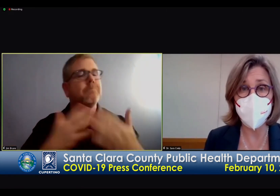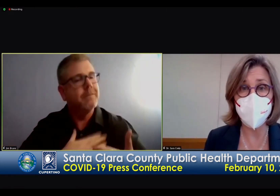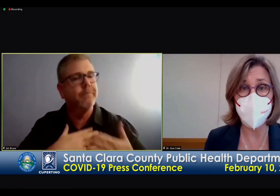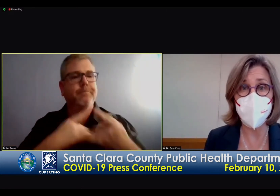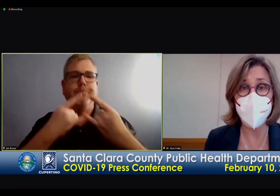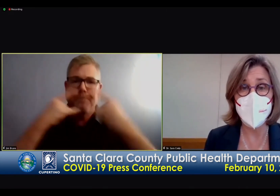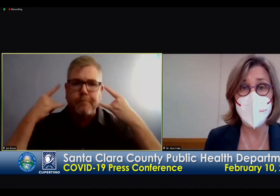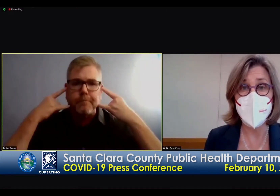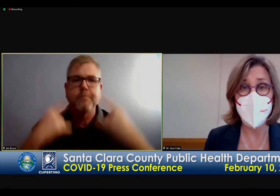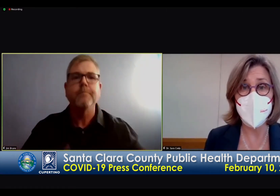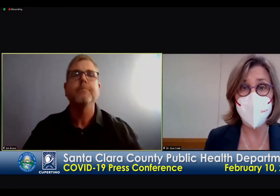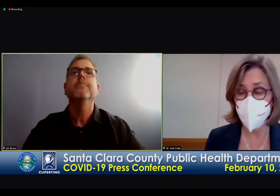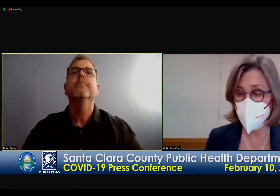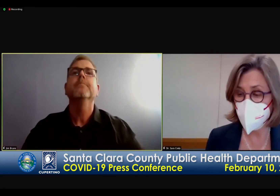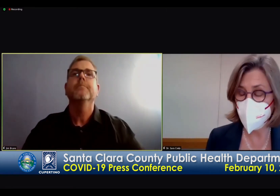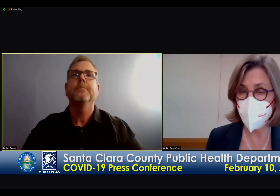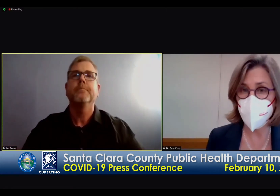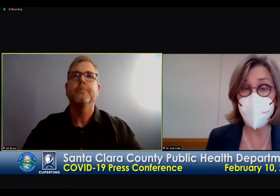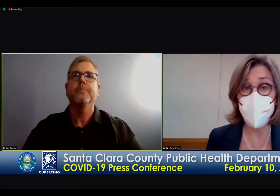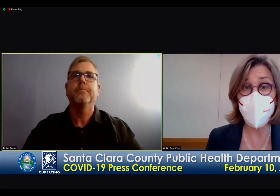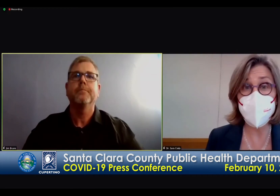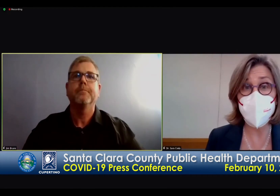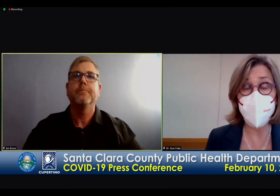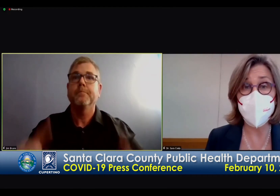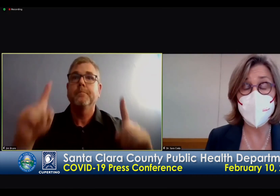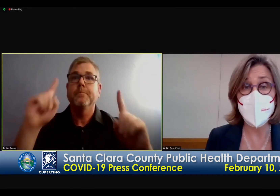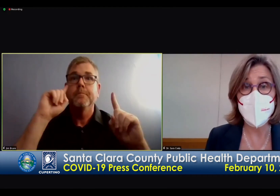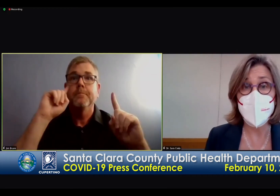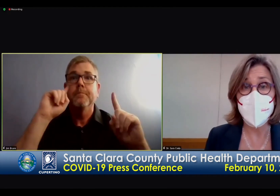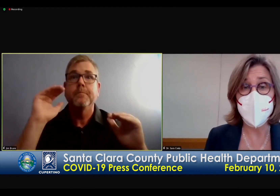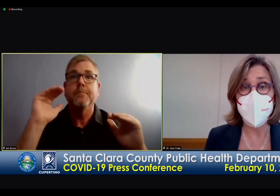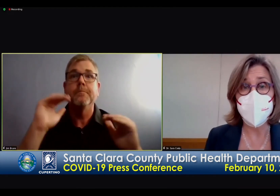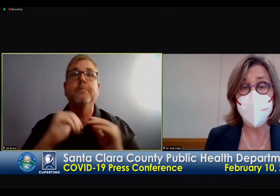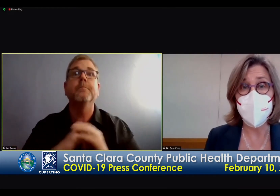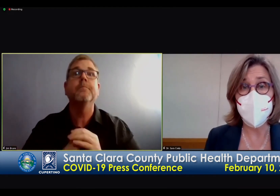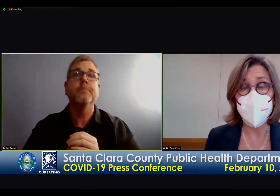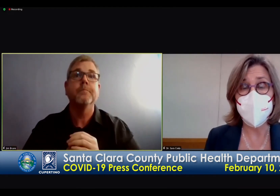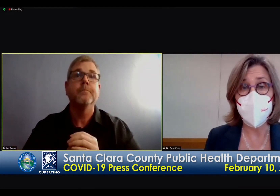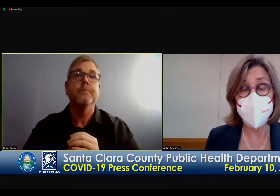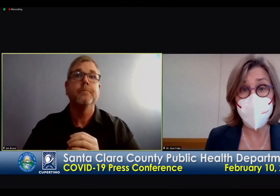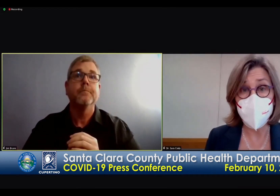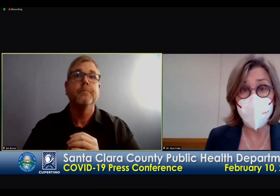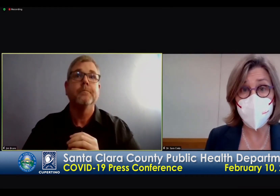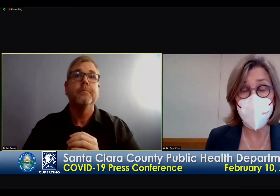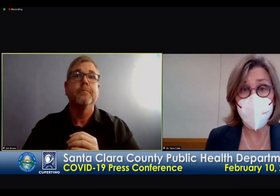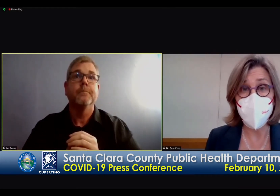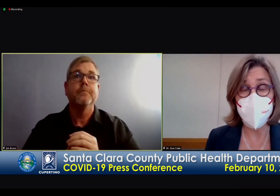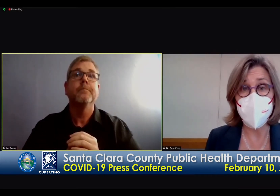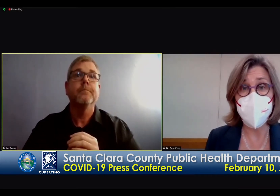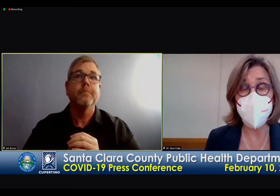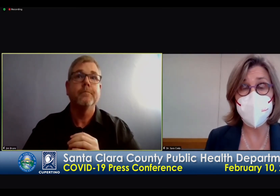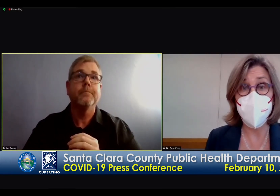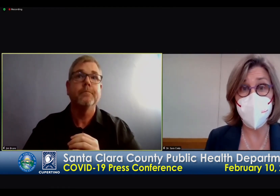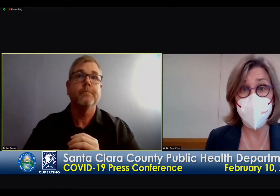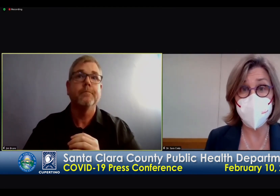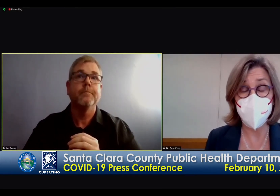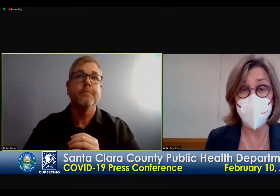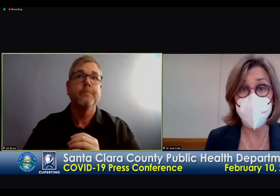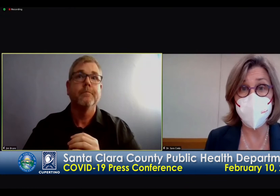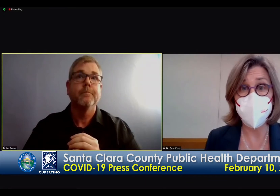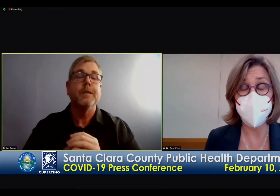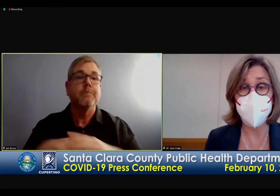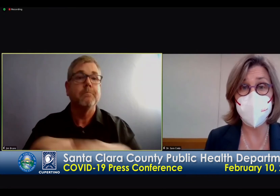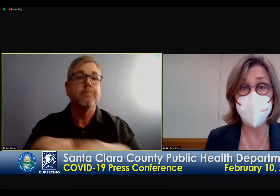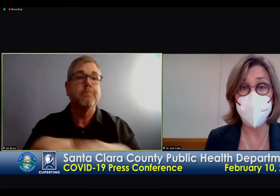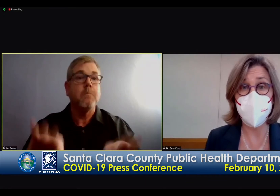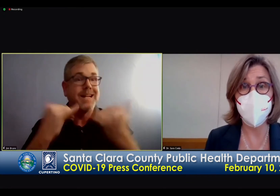public. I certainly hope so. And I would say that, so in Santa Clara County, it's mandatory.